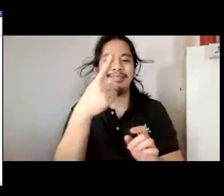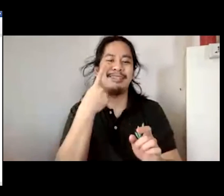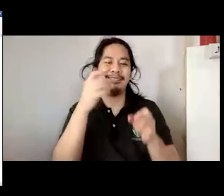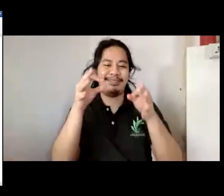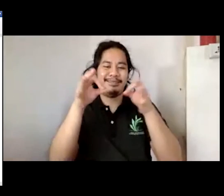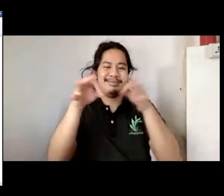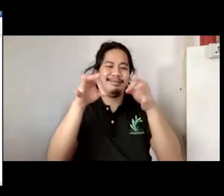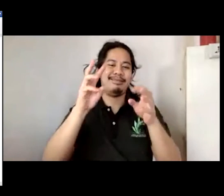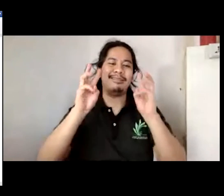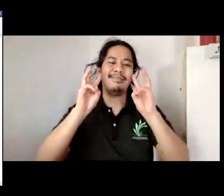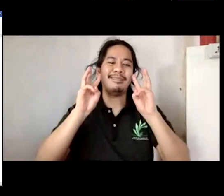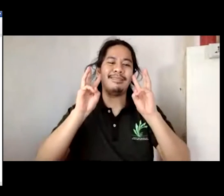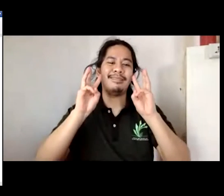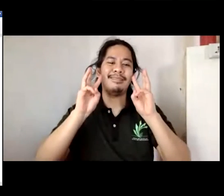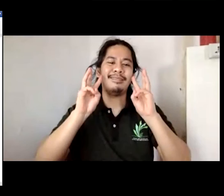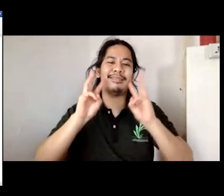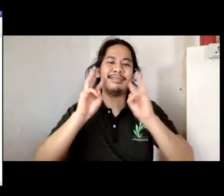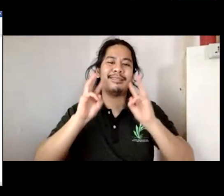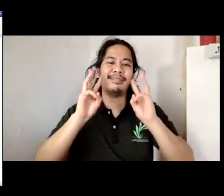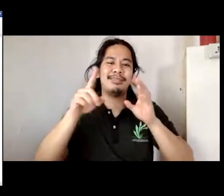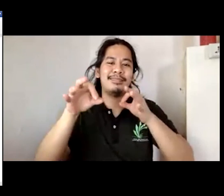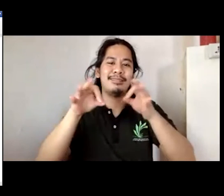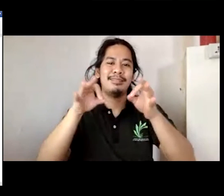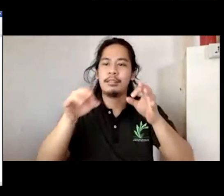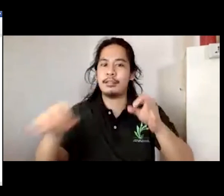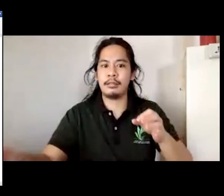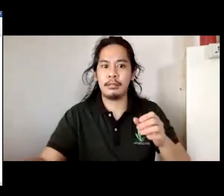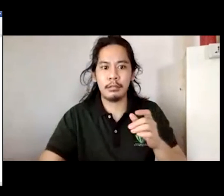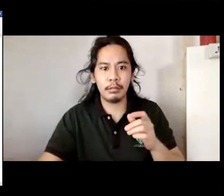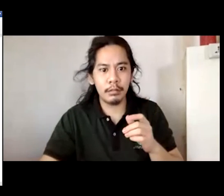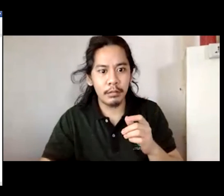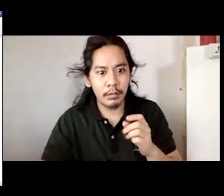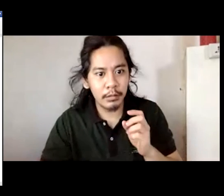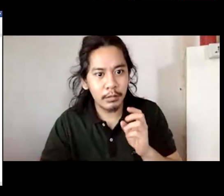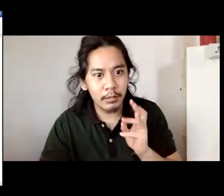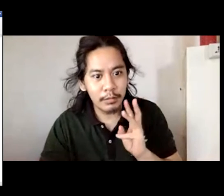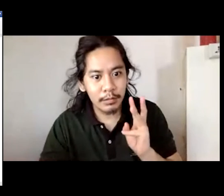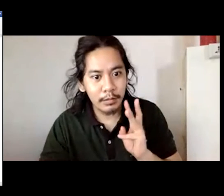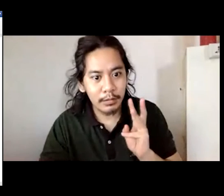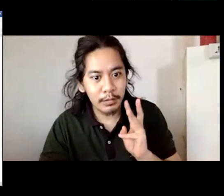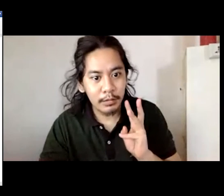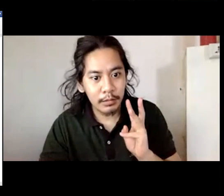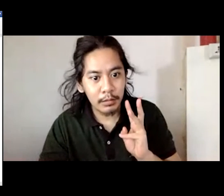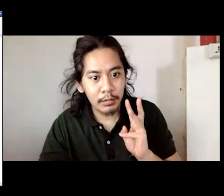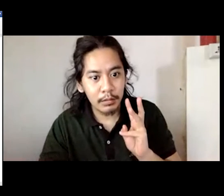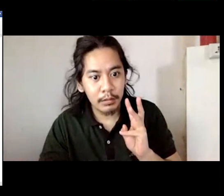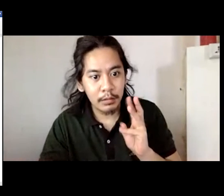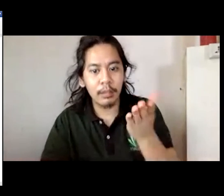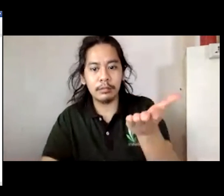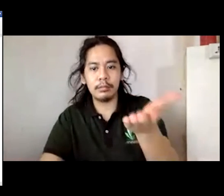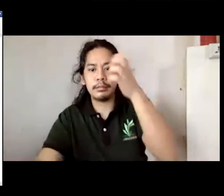pull that, sorry. Sorry, this is Shaq. Yeah. Yeah. Wait, Dr. Woody, oh, you wanted to say something. One moment.